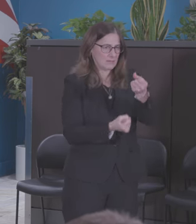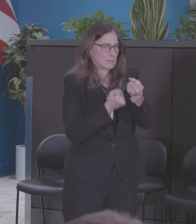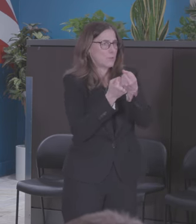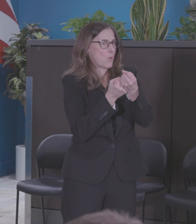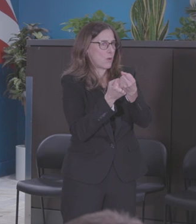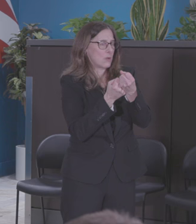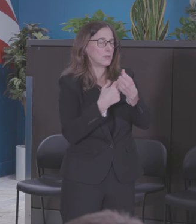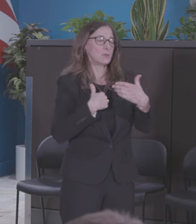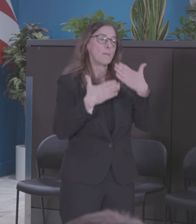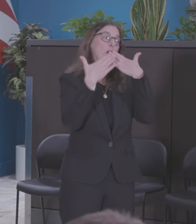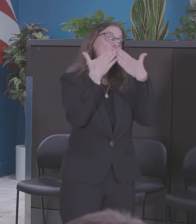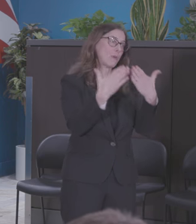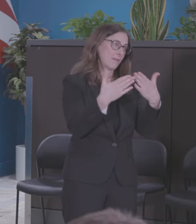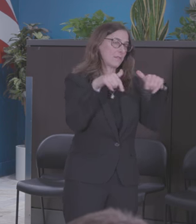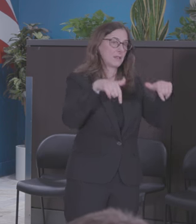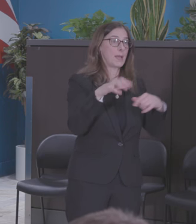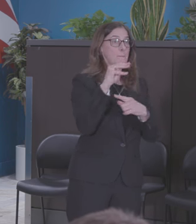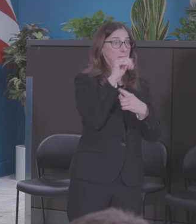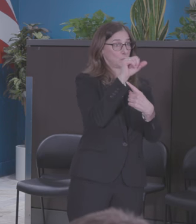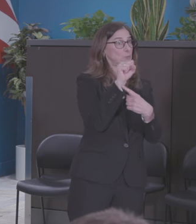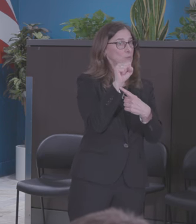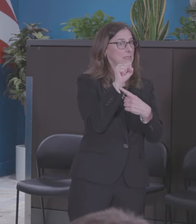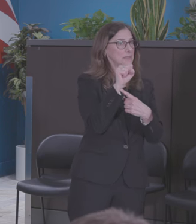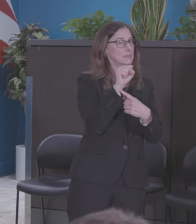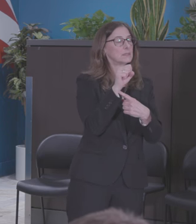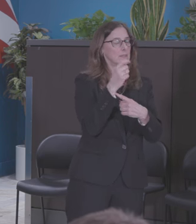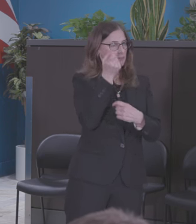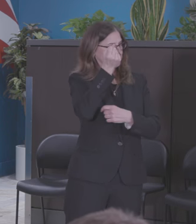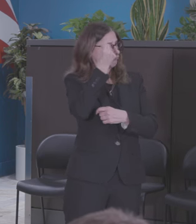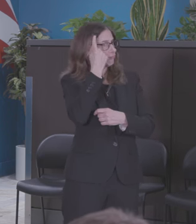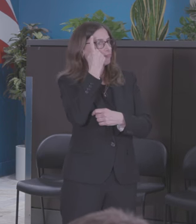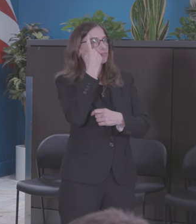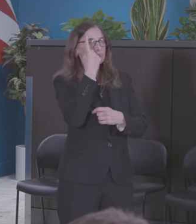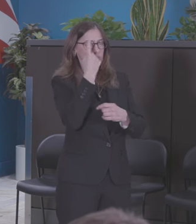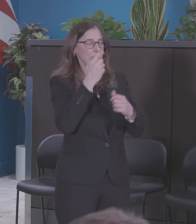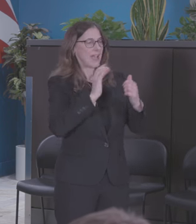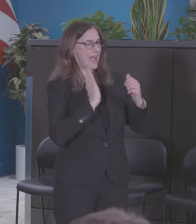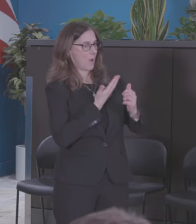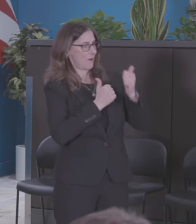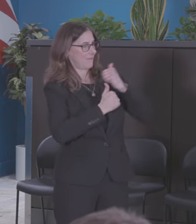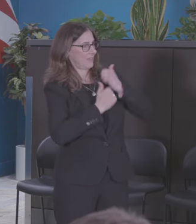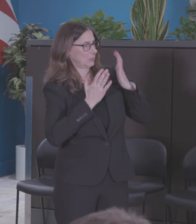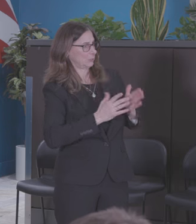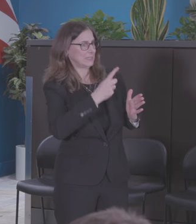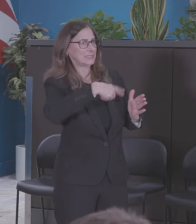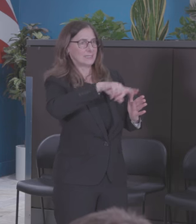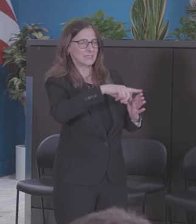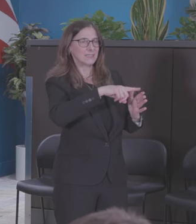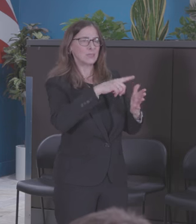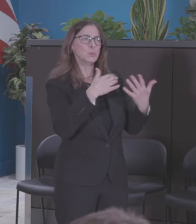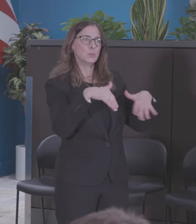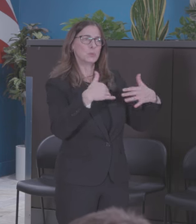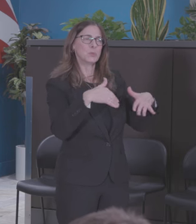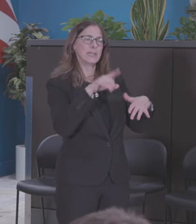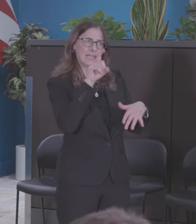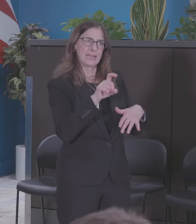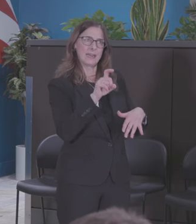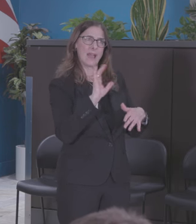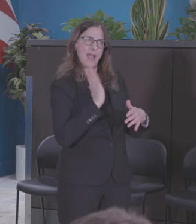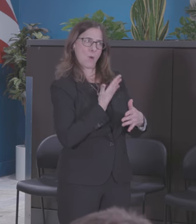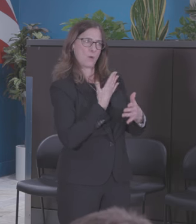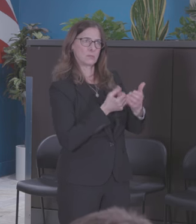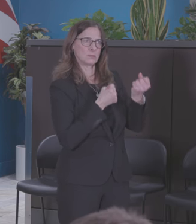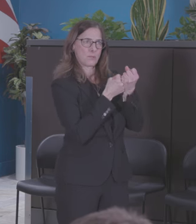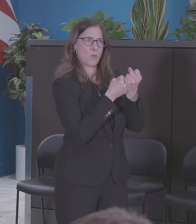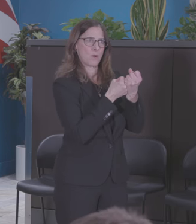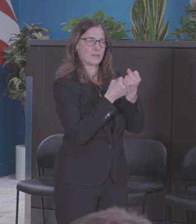level identified the needs of our veterans in, you know, you show your priorities but by where your